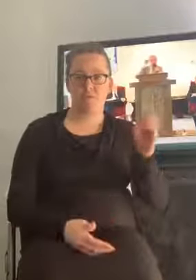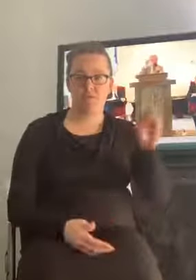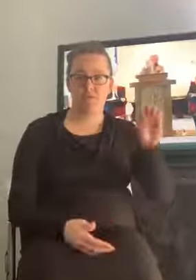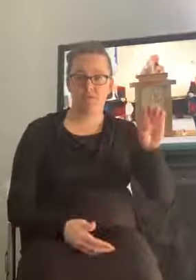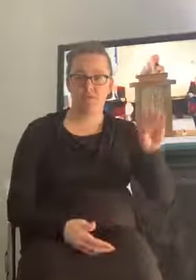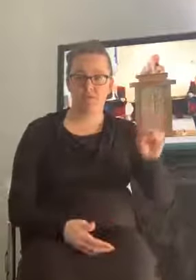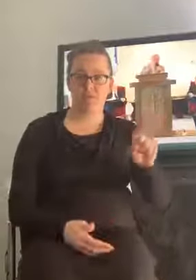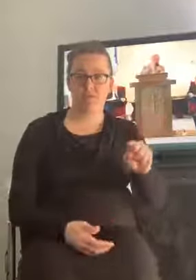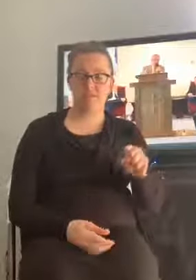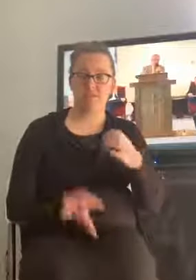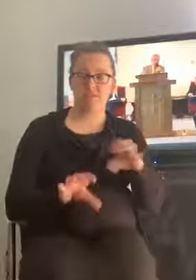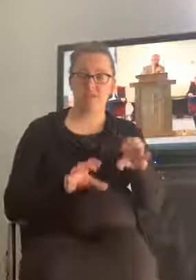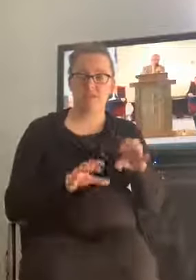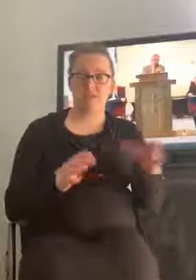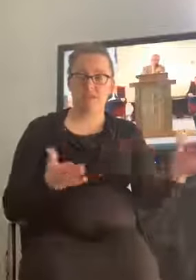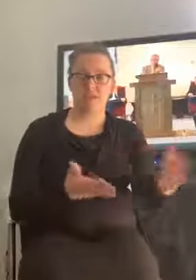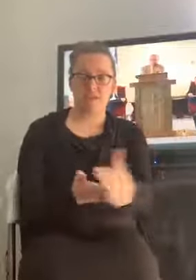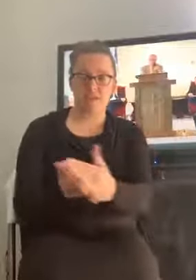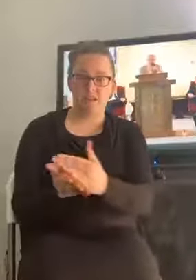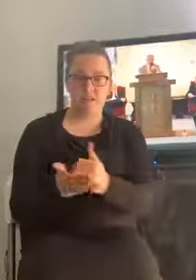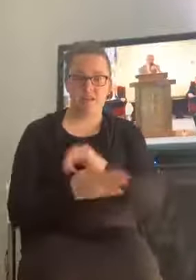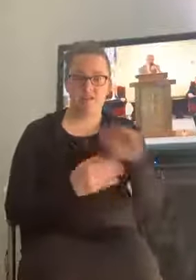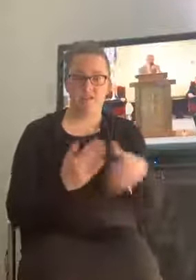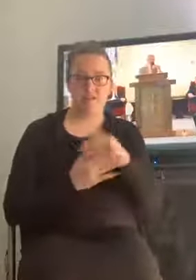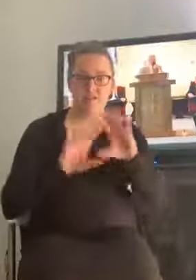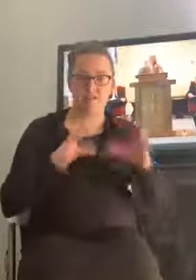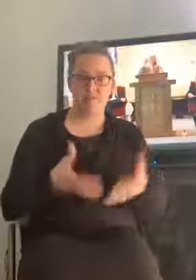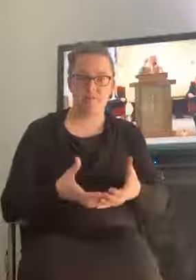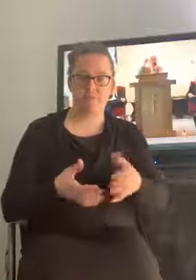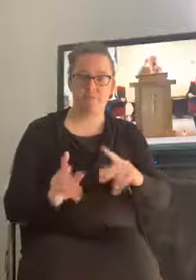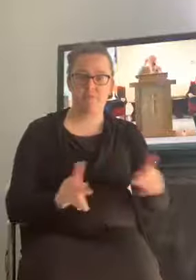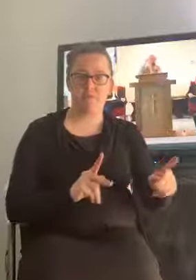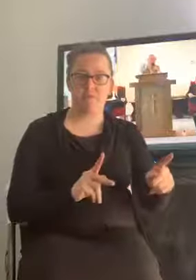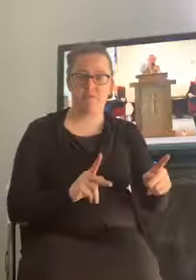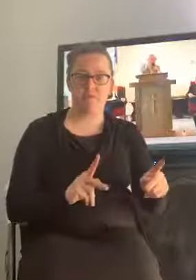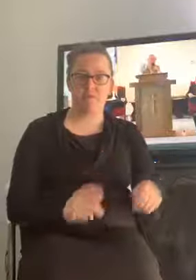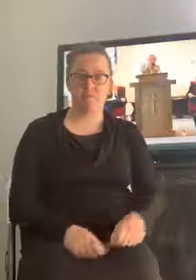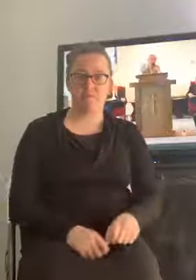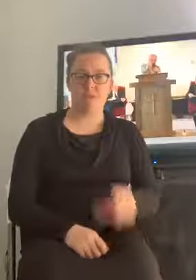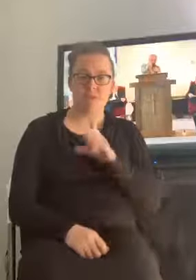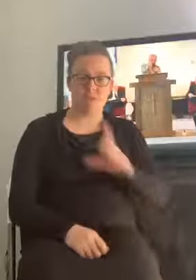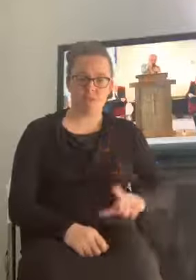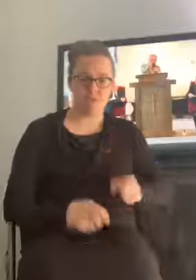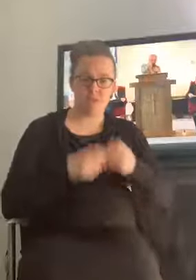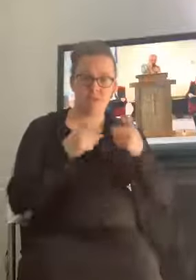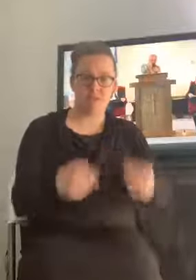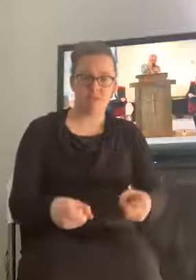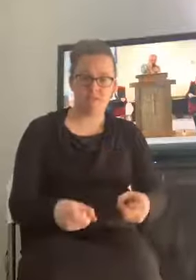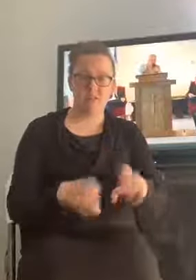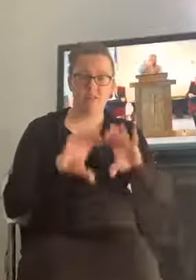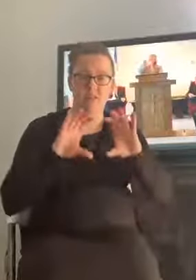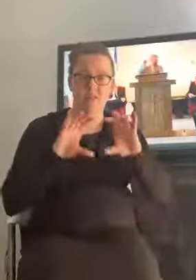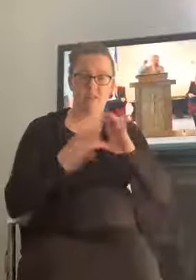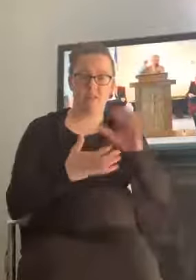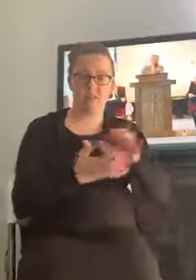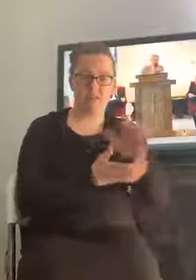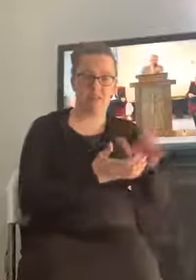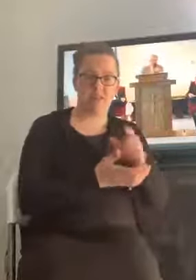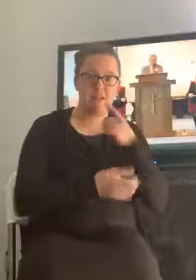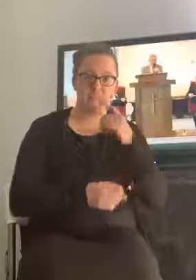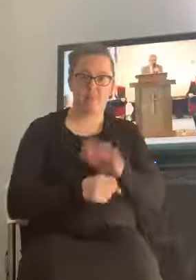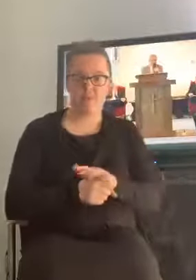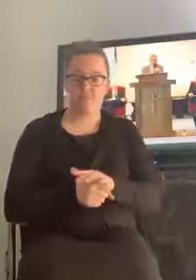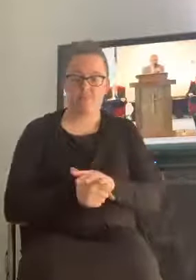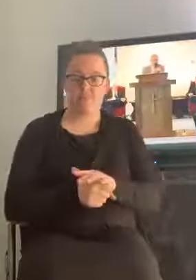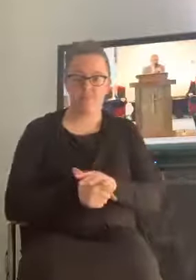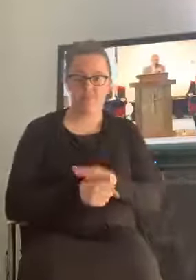together and he wanted to tell the people something. The Lord's going to give you that land of promise. You're going to